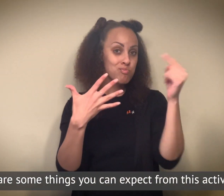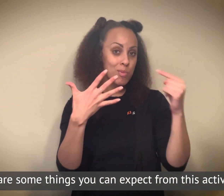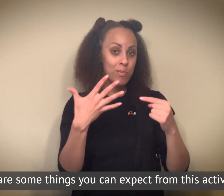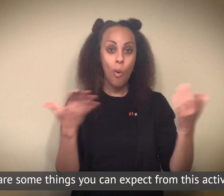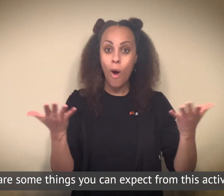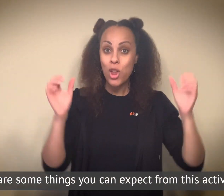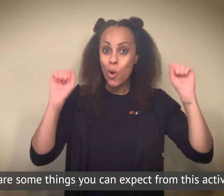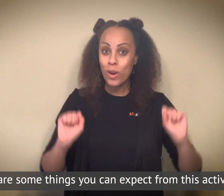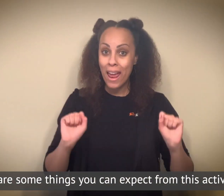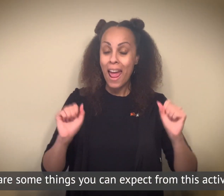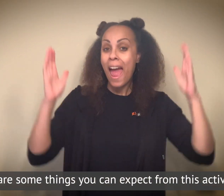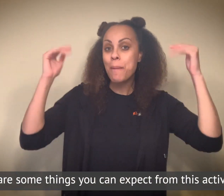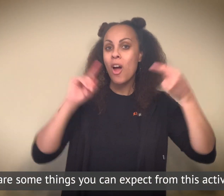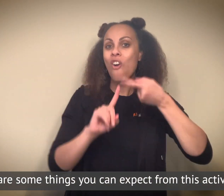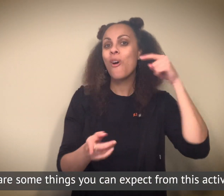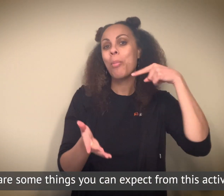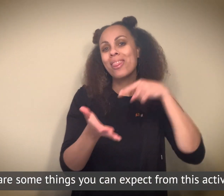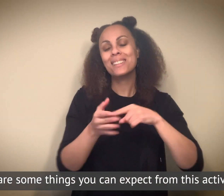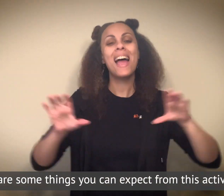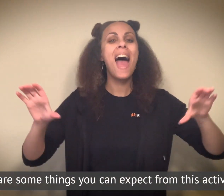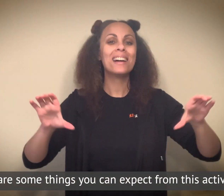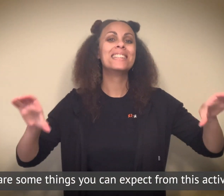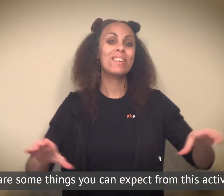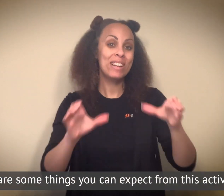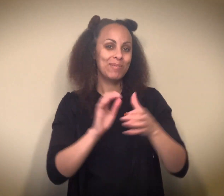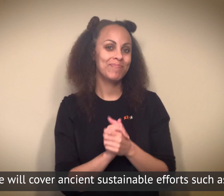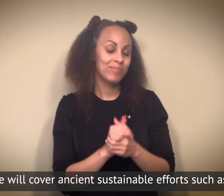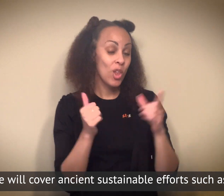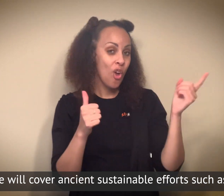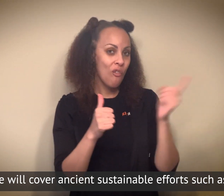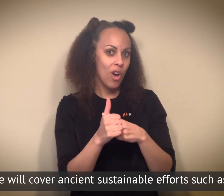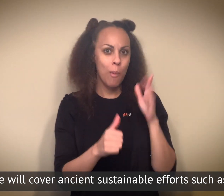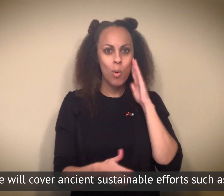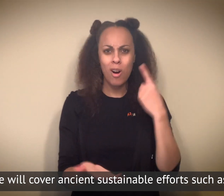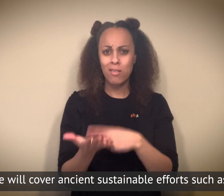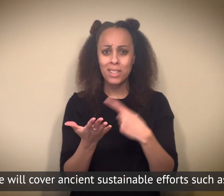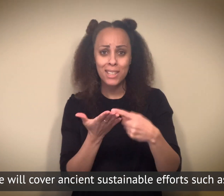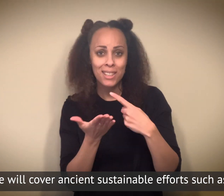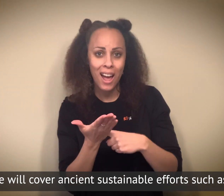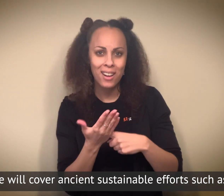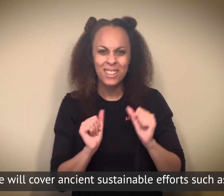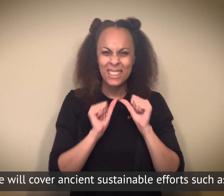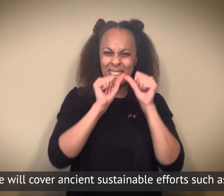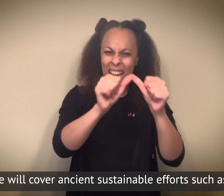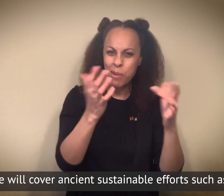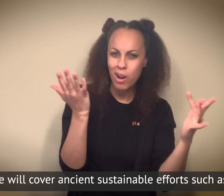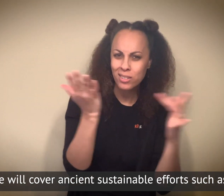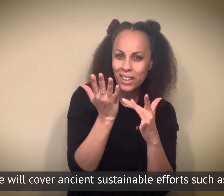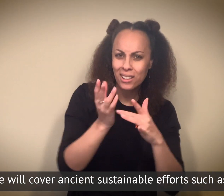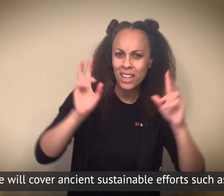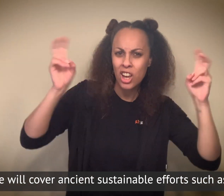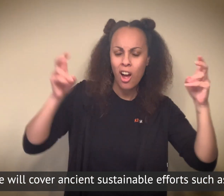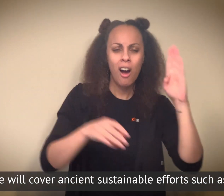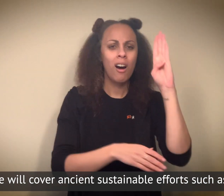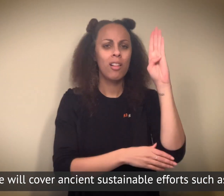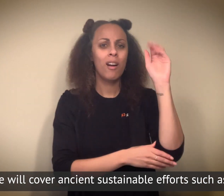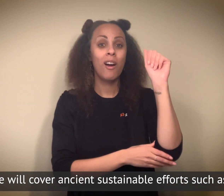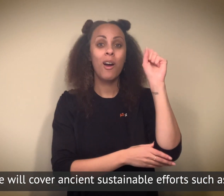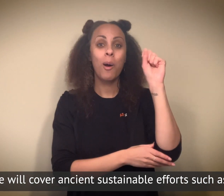Here are some things you can expect from this activity. First, we will cover ancient